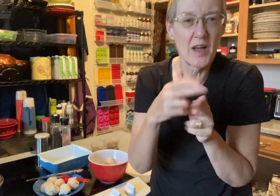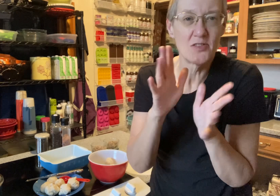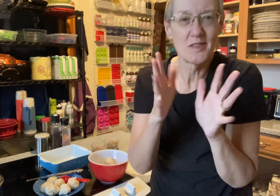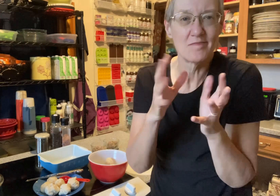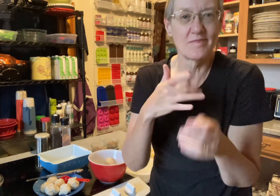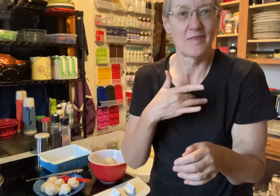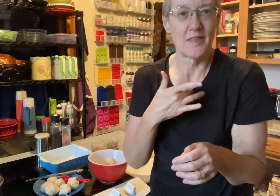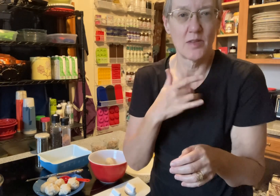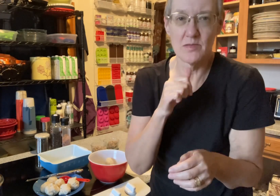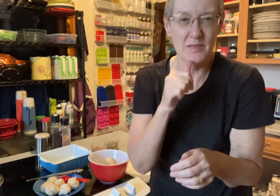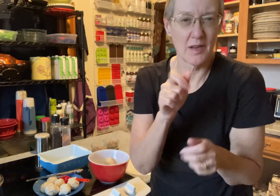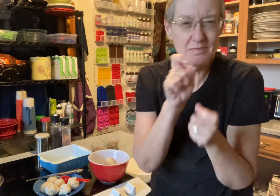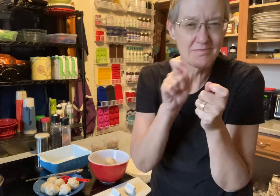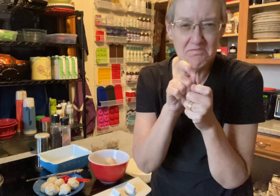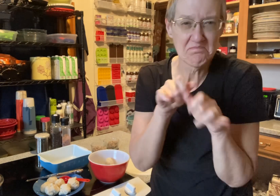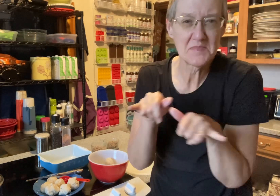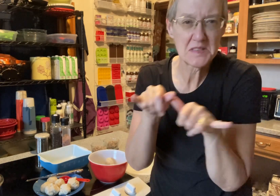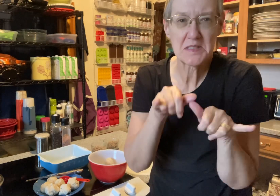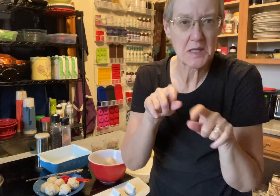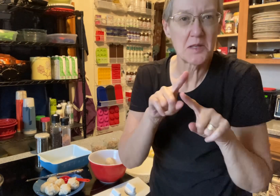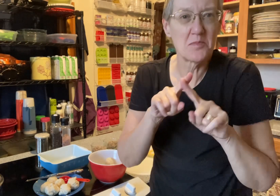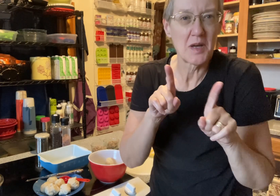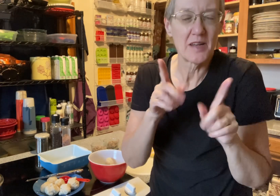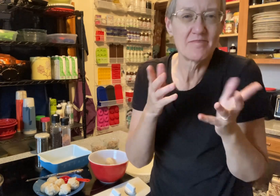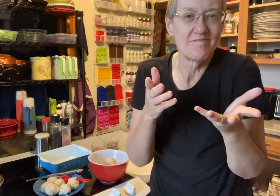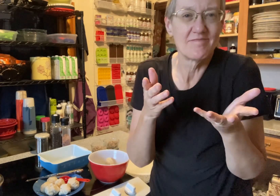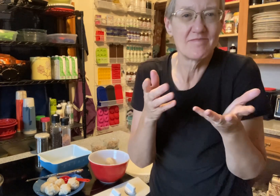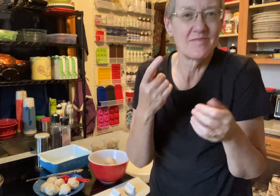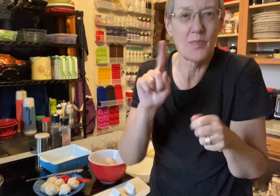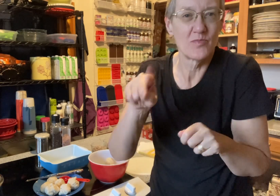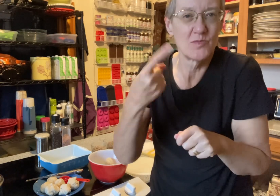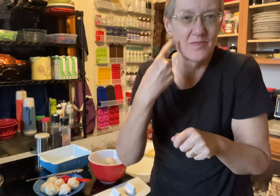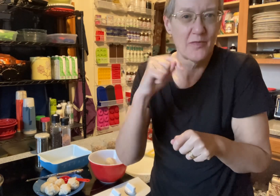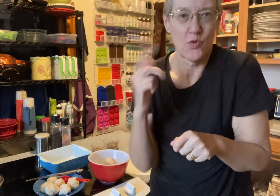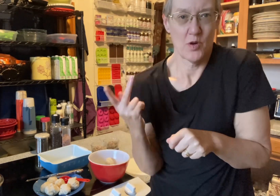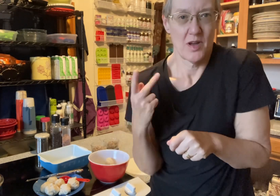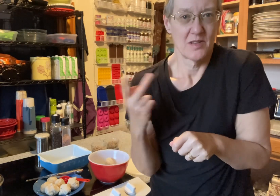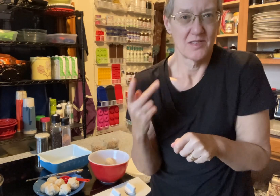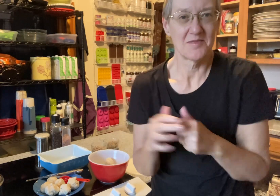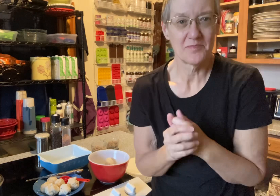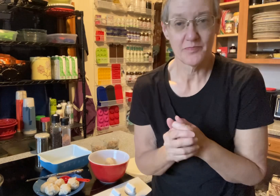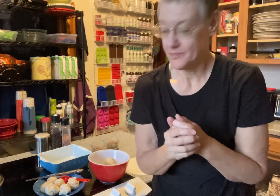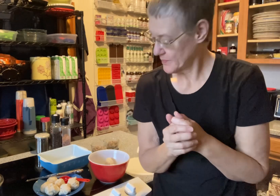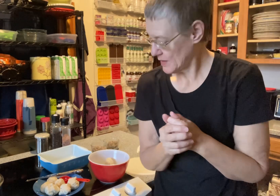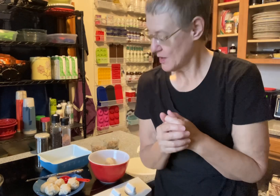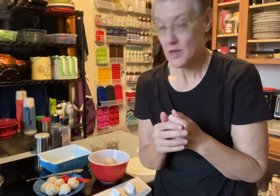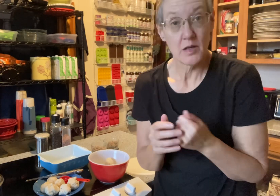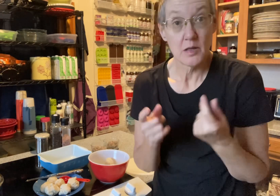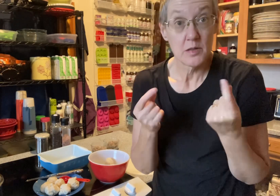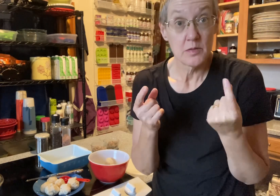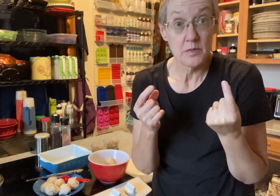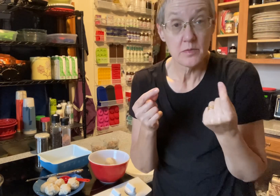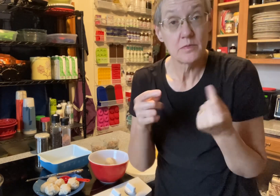I don't want to weigh it. It doesn't have to be exact for me. It's just for Dale and I.